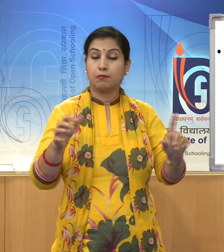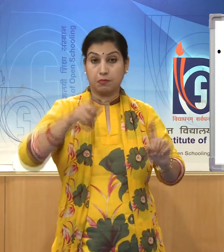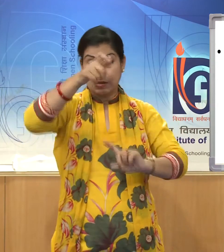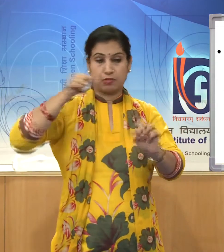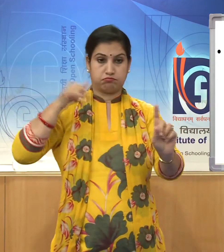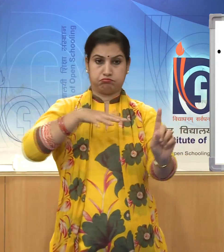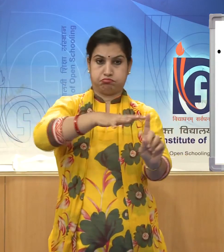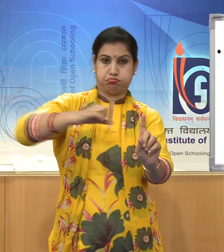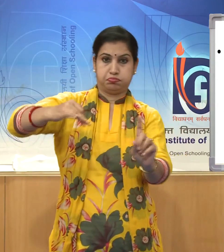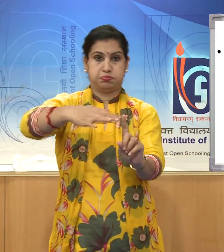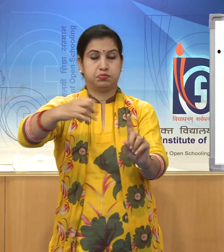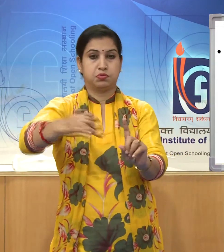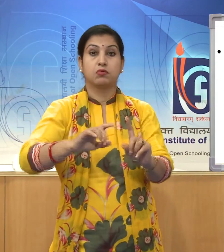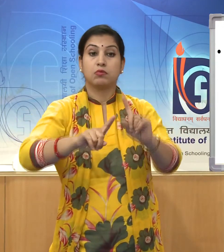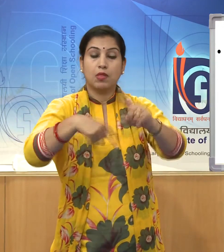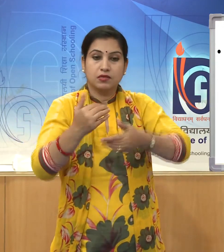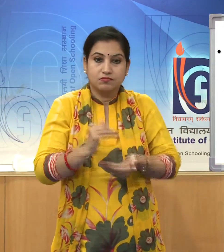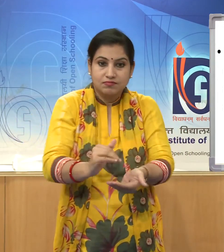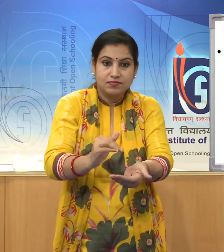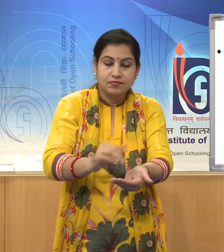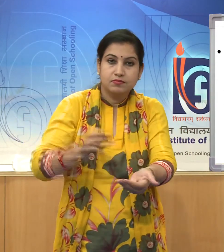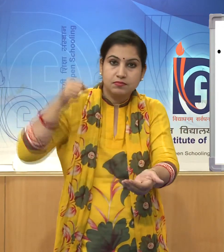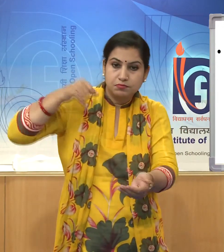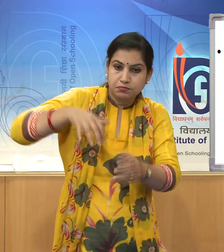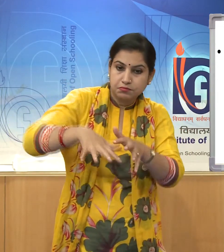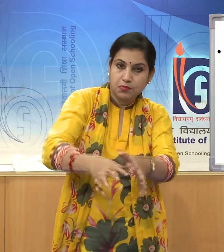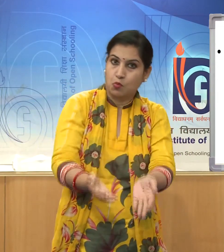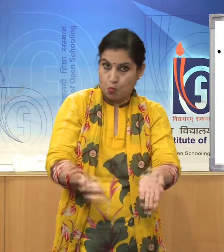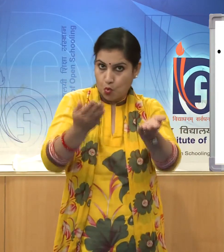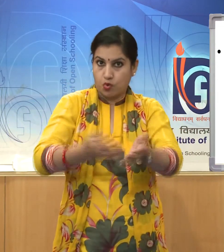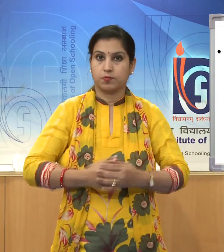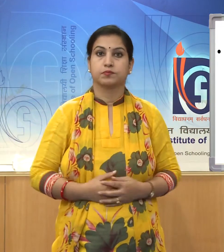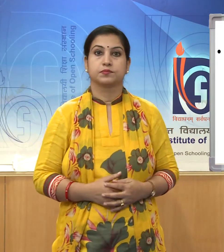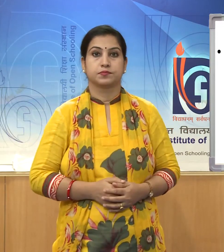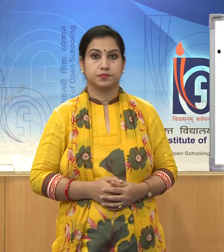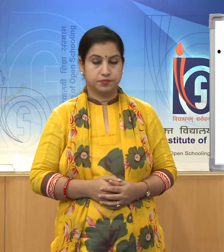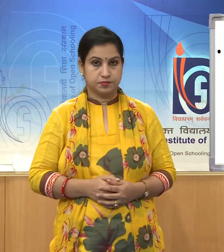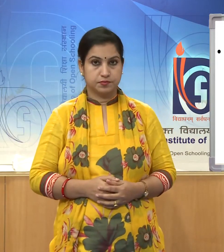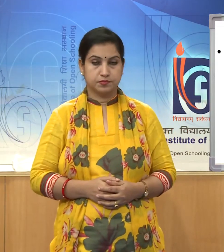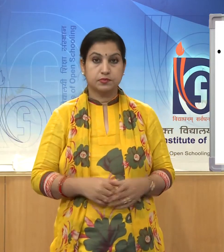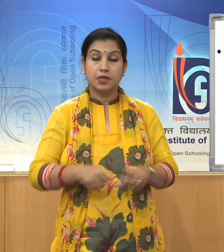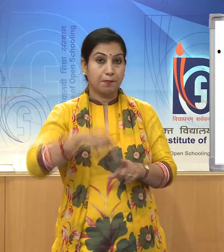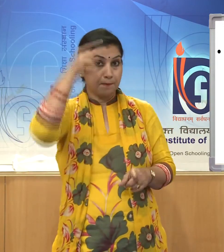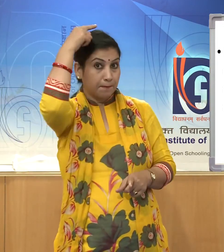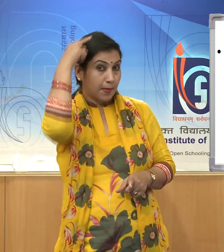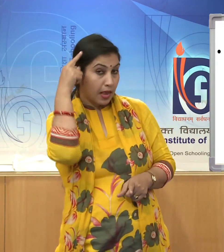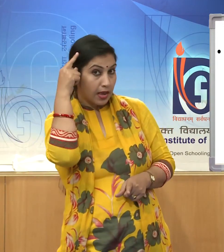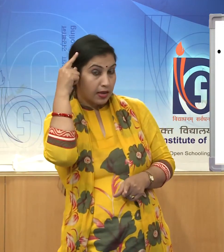influence on the next generations of artists. Black lines are done